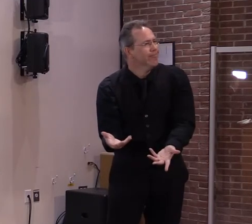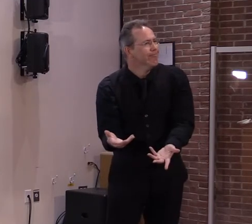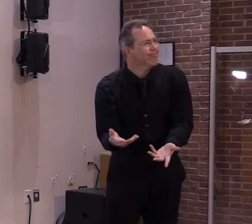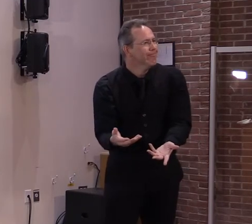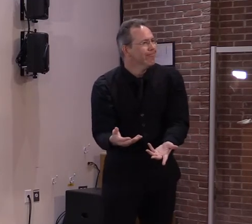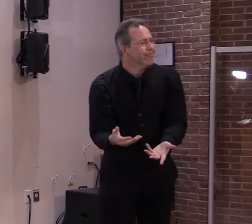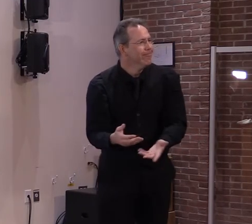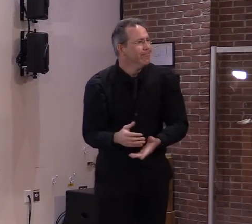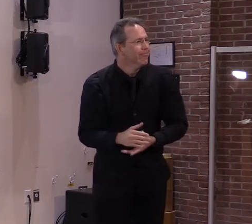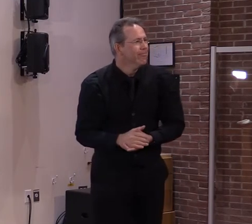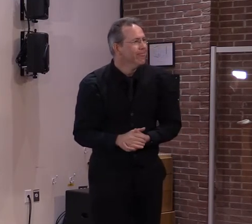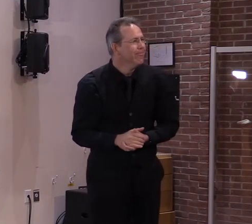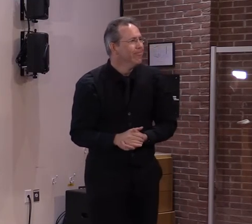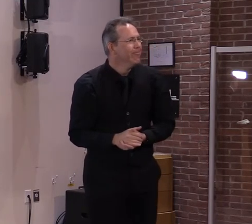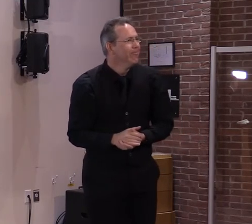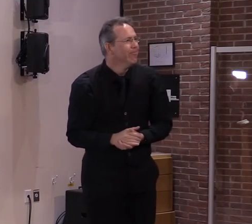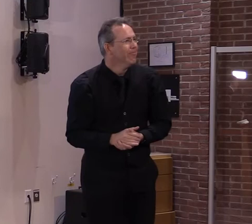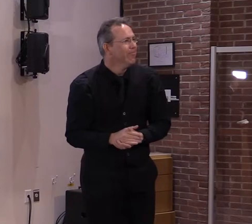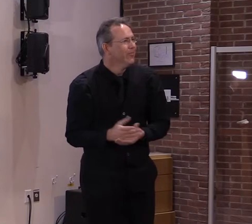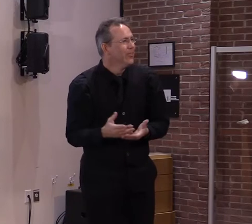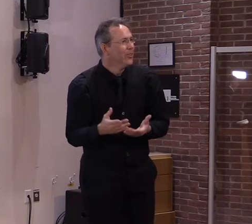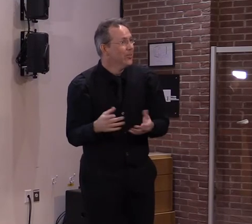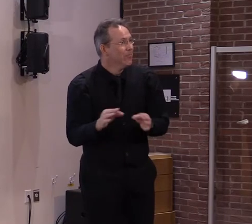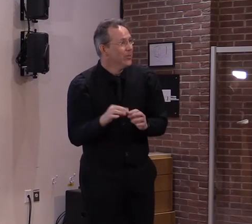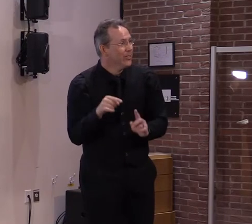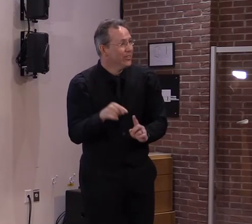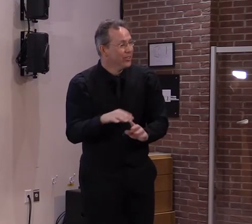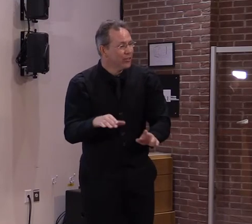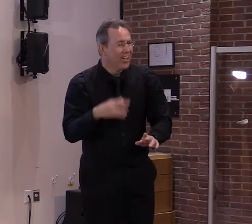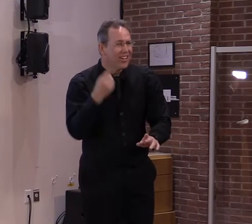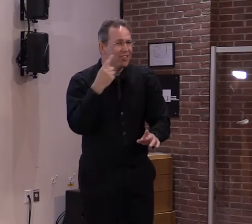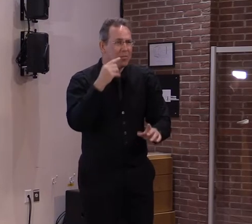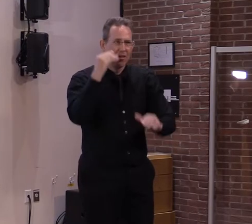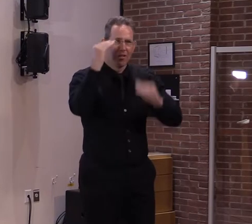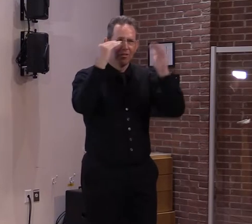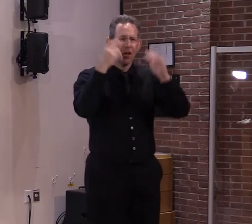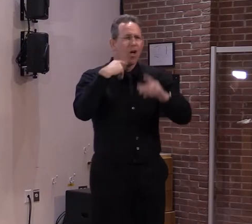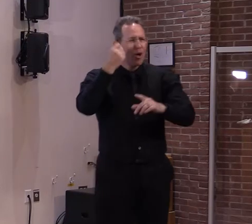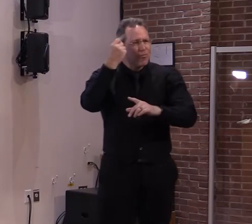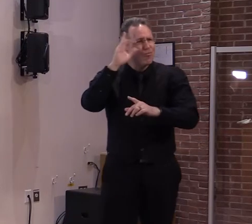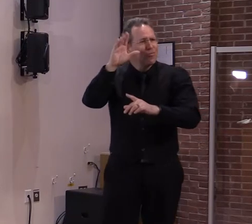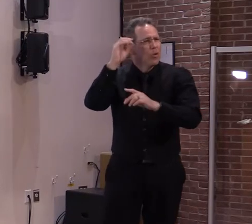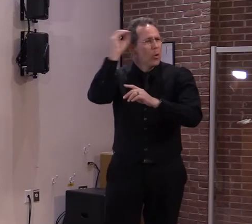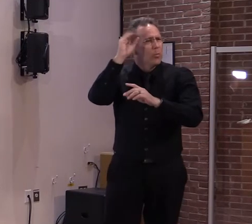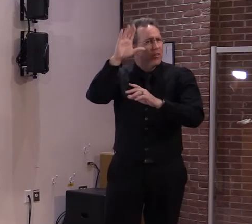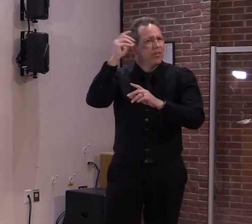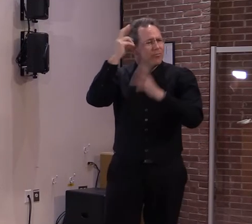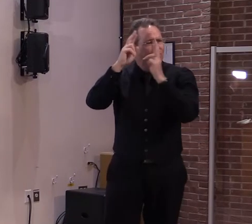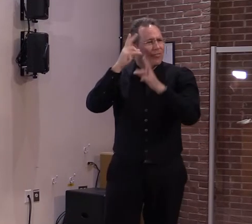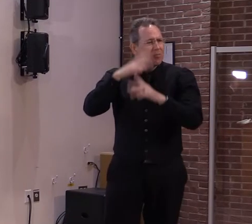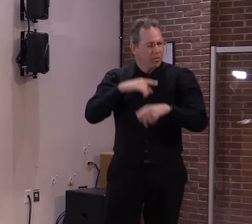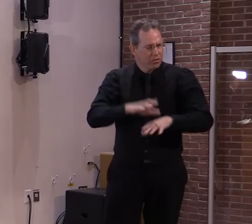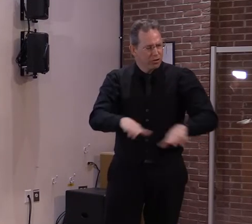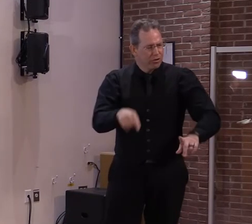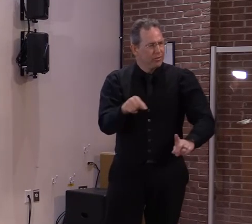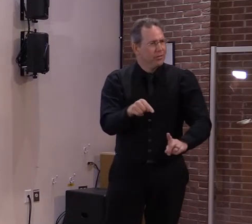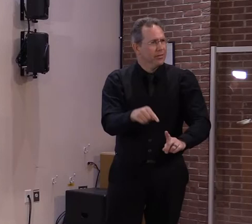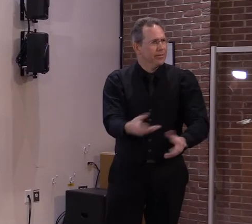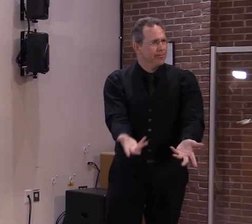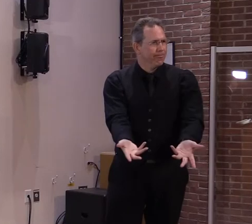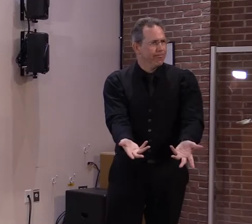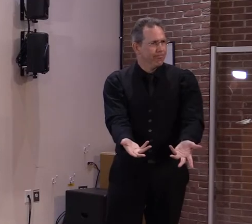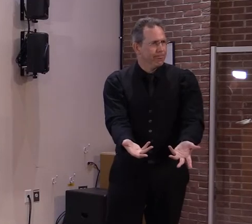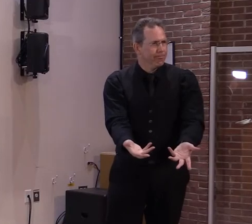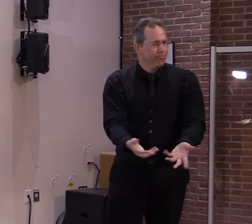important product here. You know, who should be part of this conversation? And I'd say we should look at the kids and listen to them.